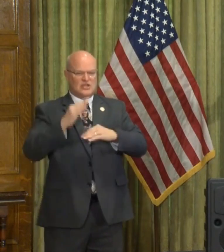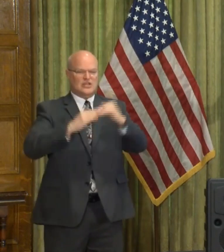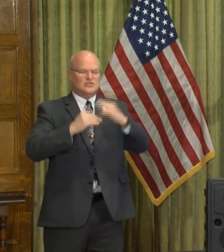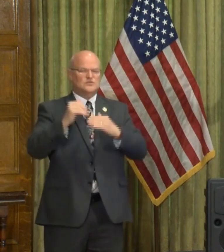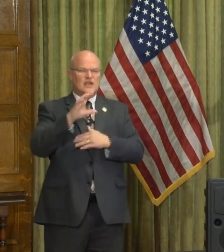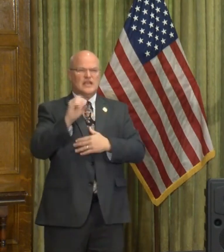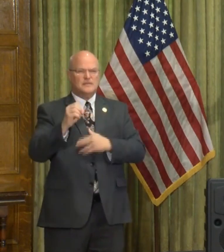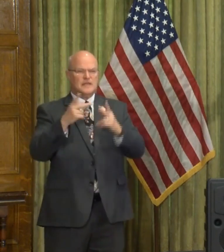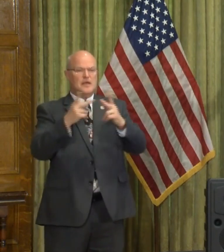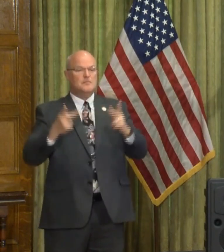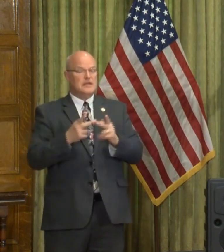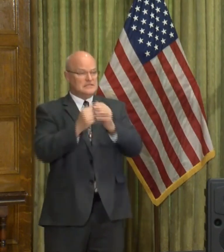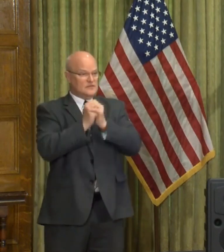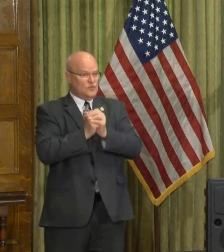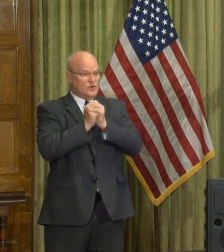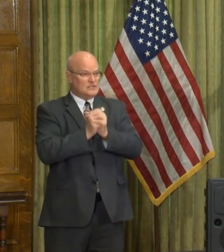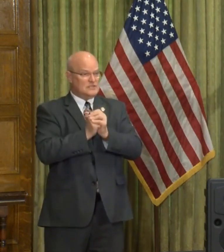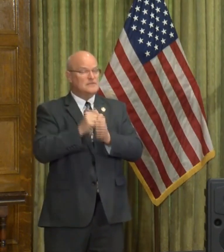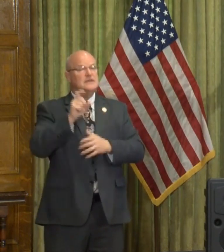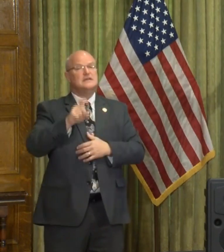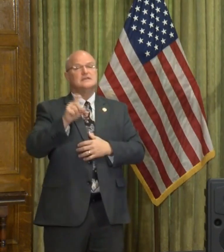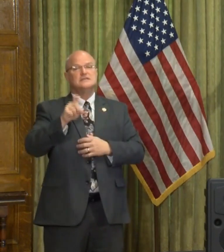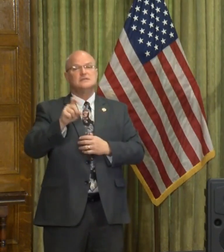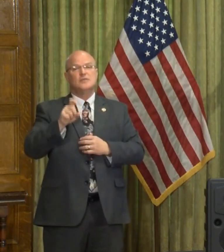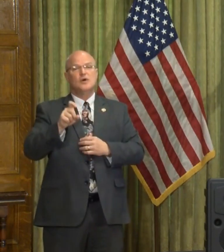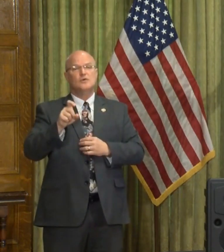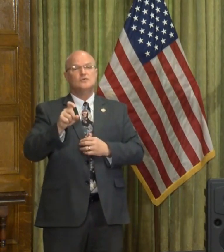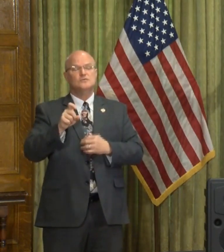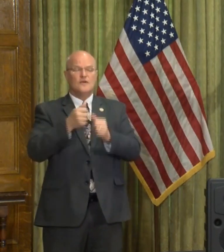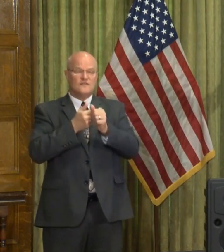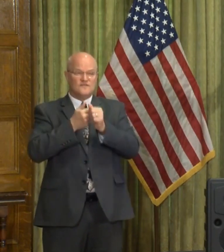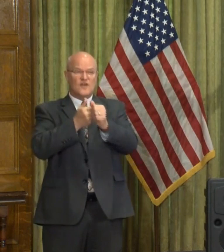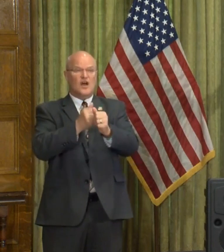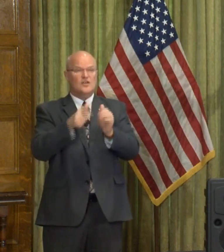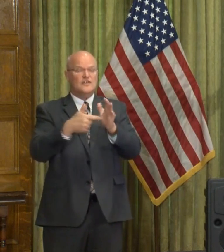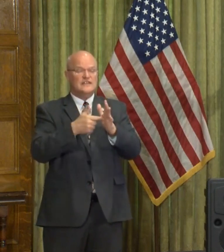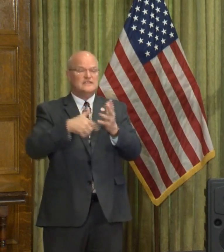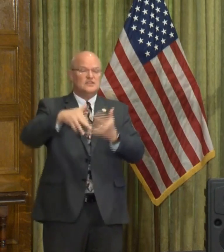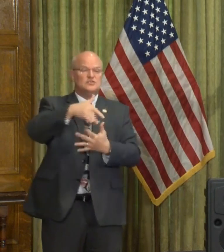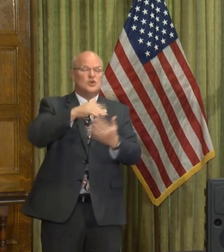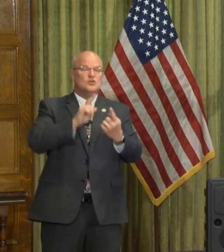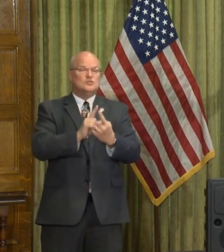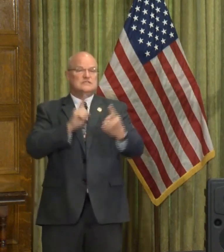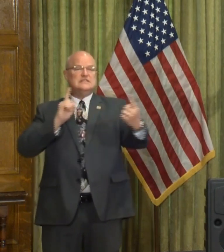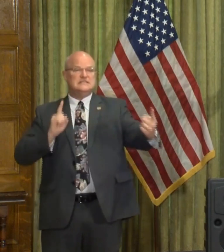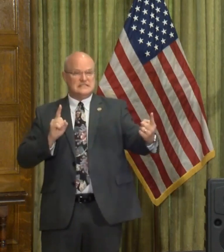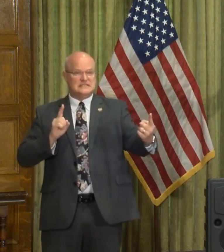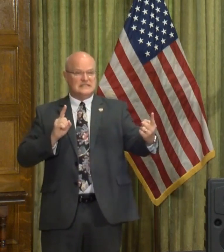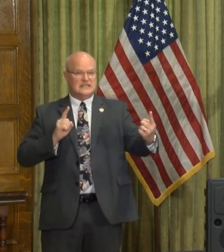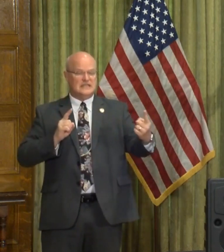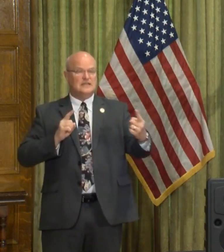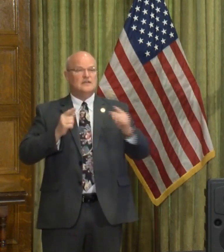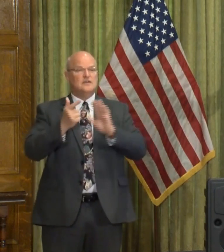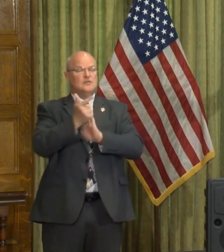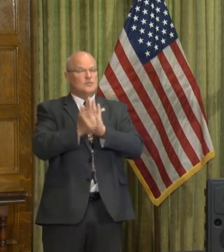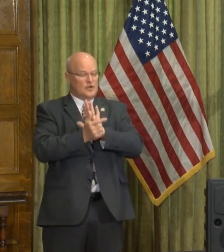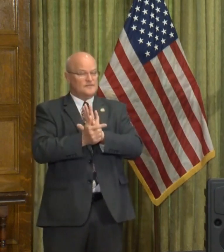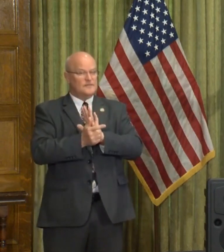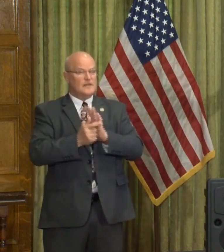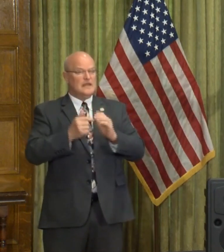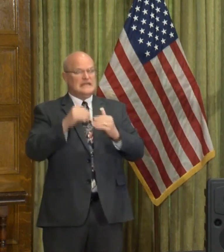construction companies, and places of worship are supposed to follow these social distancing